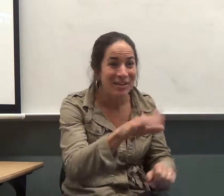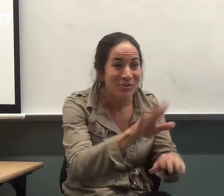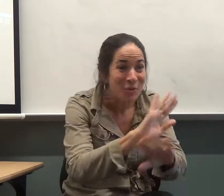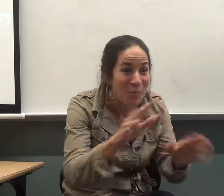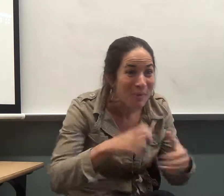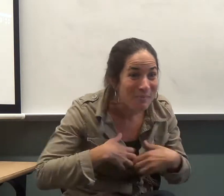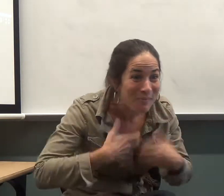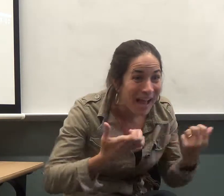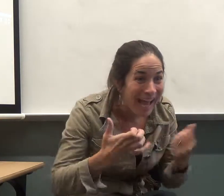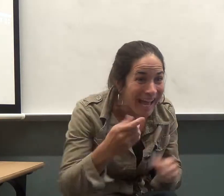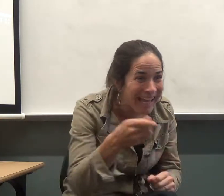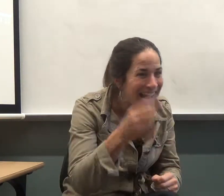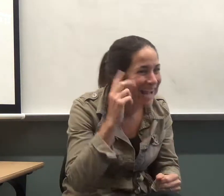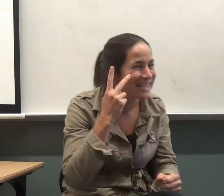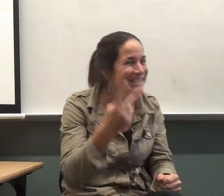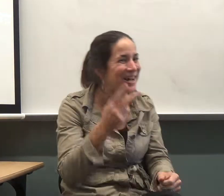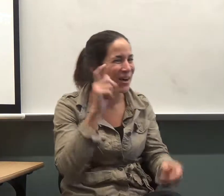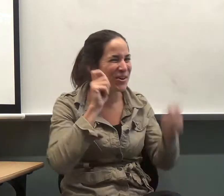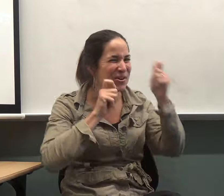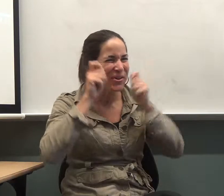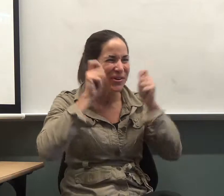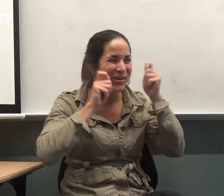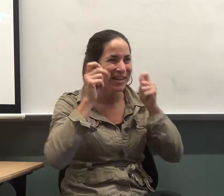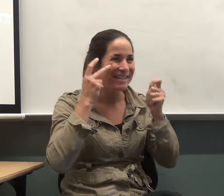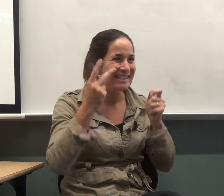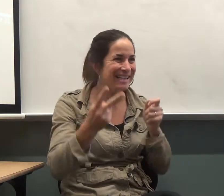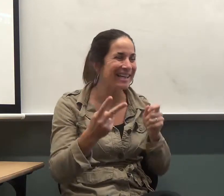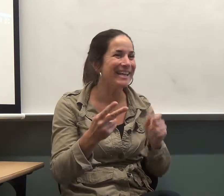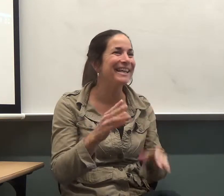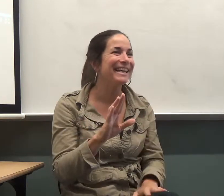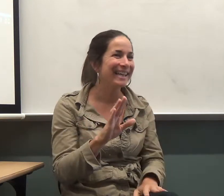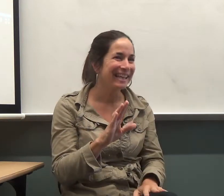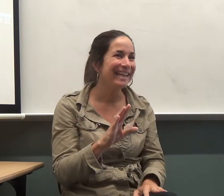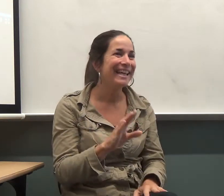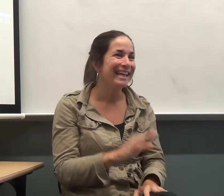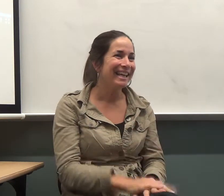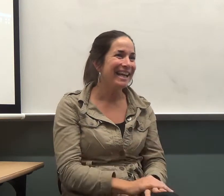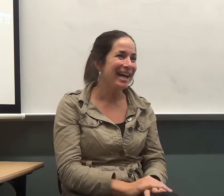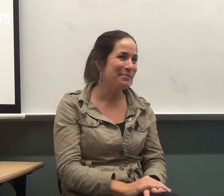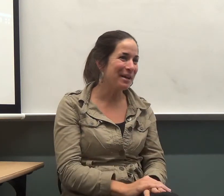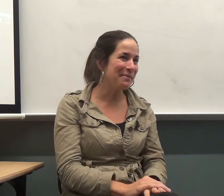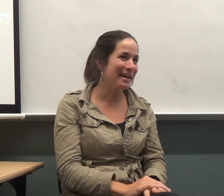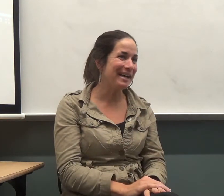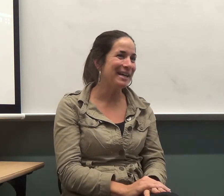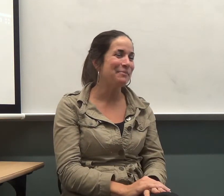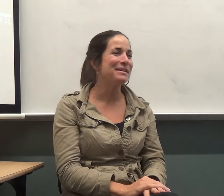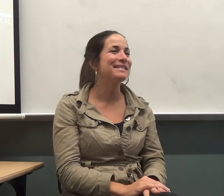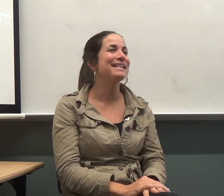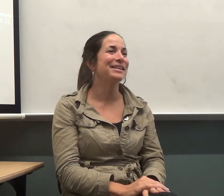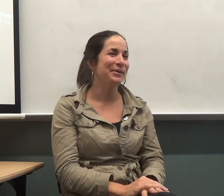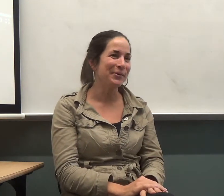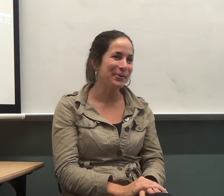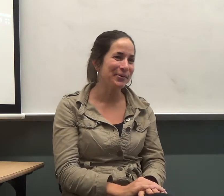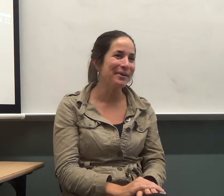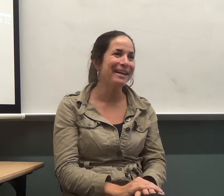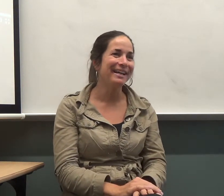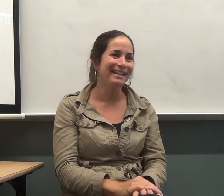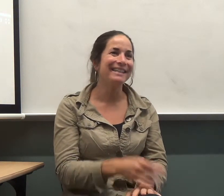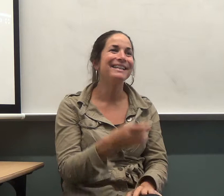be mad, I saw that. I'm gonna Read retype yours mine. classwork. Hey, I'm not mad, Listen, I'm just like, oh, finish. it's right.